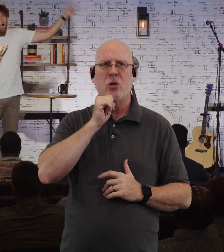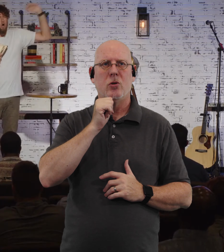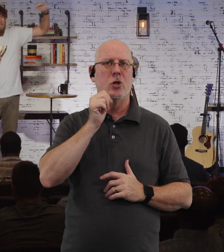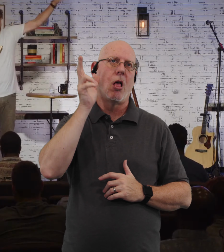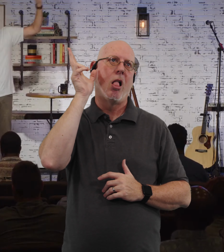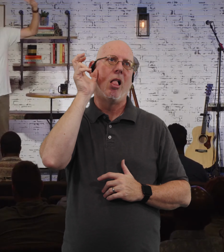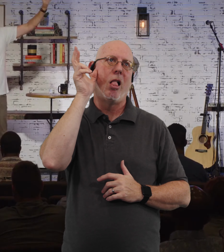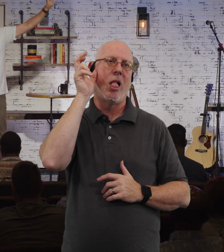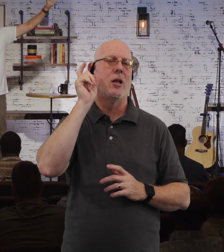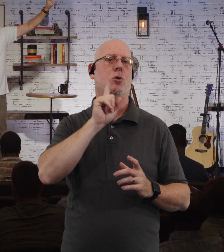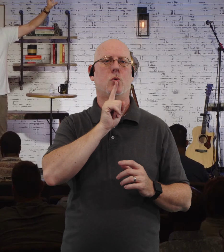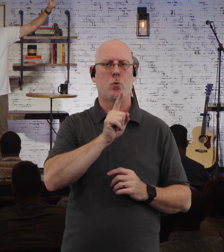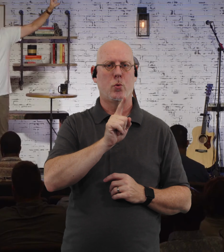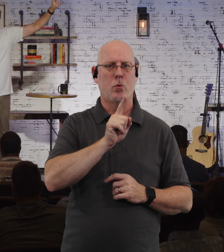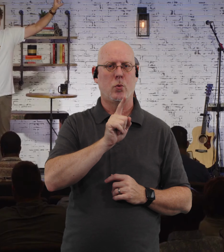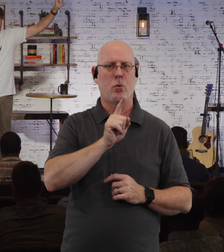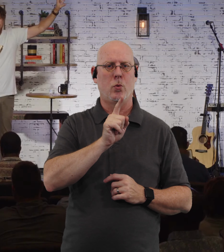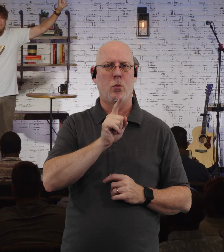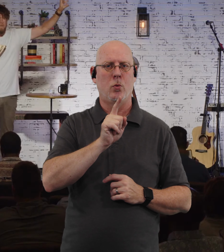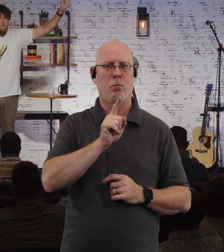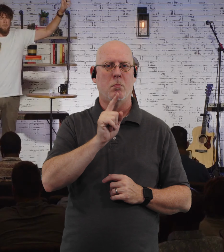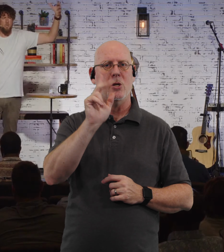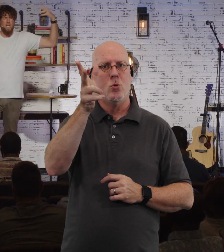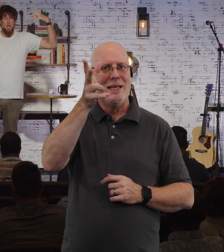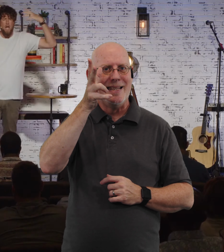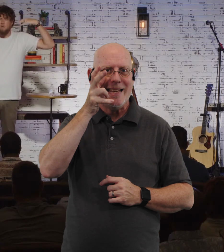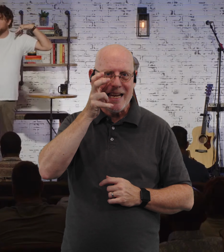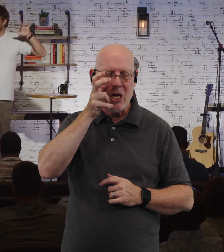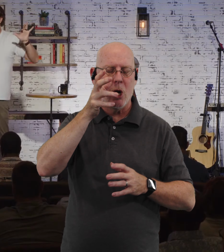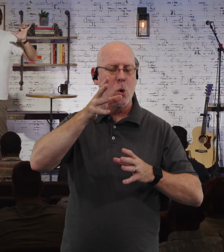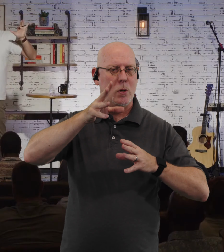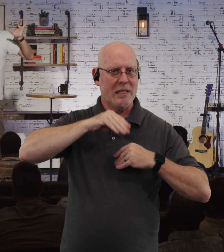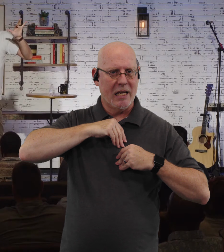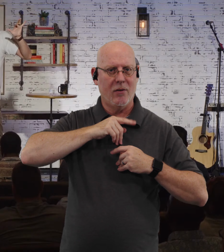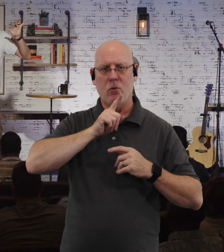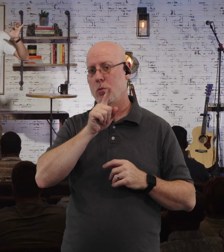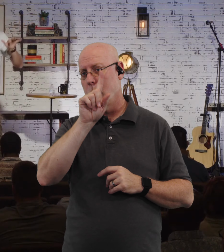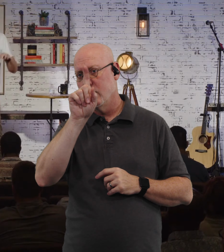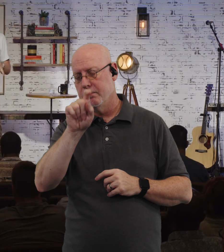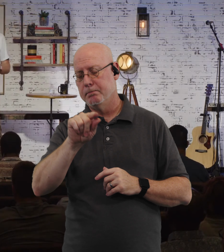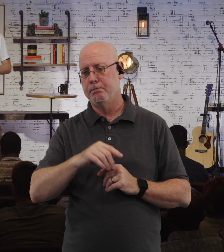just overhear truth, but